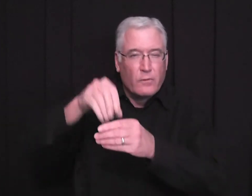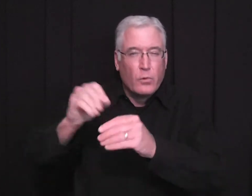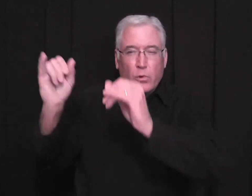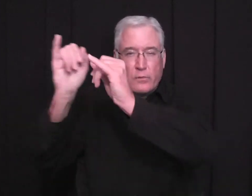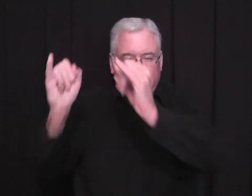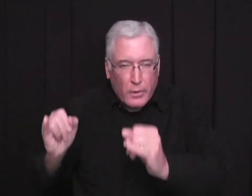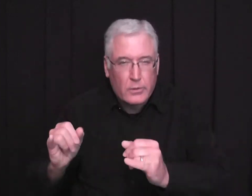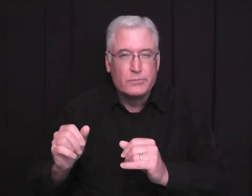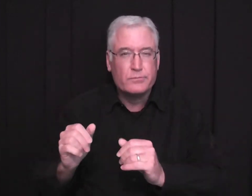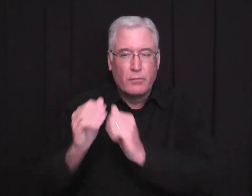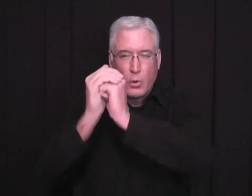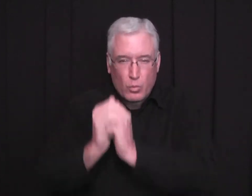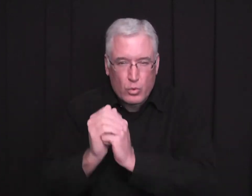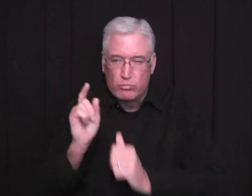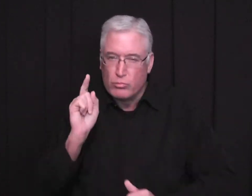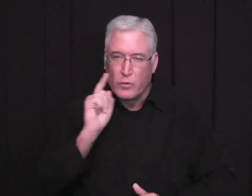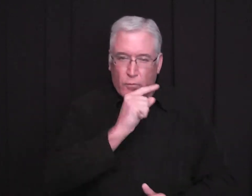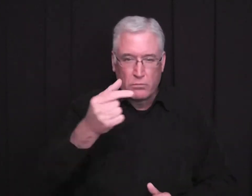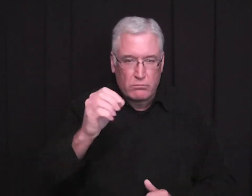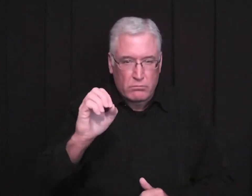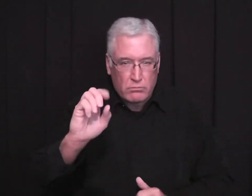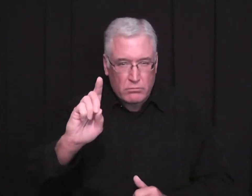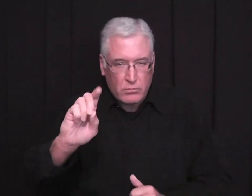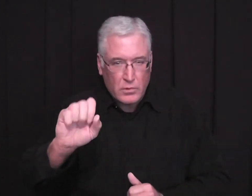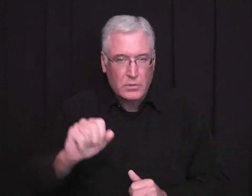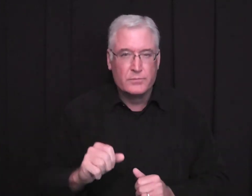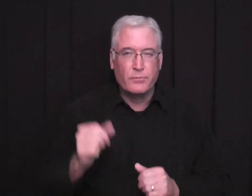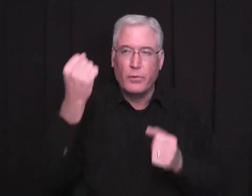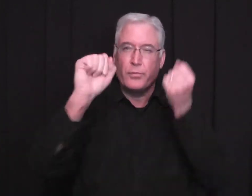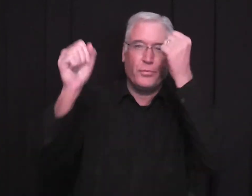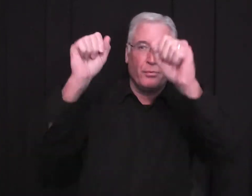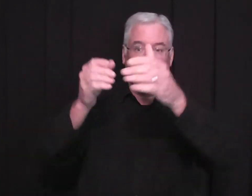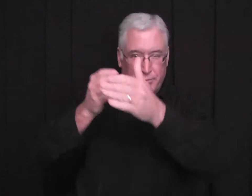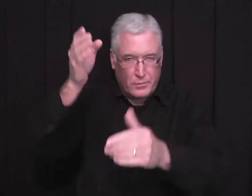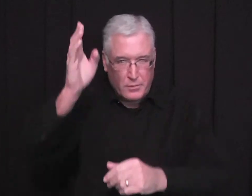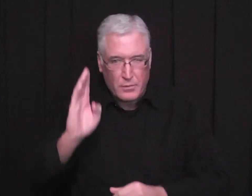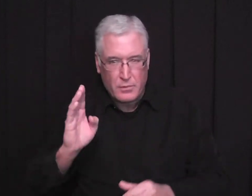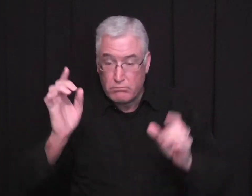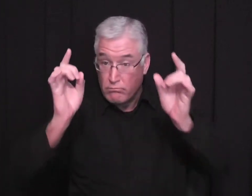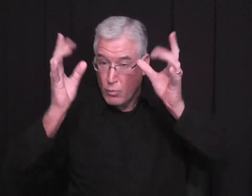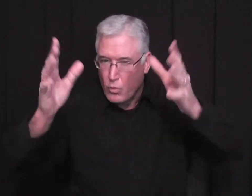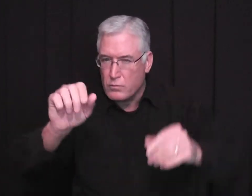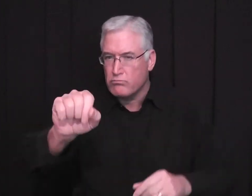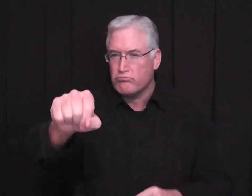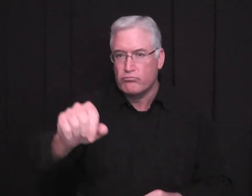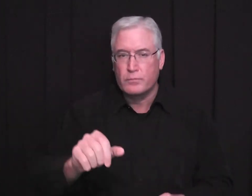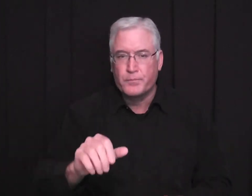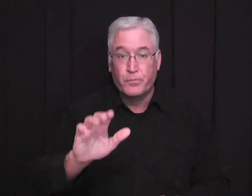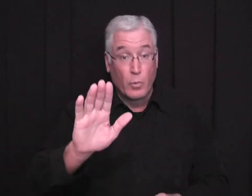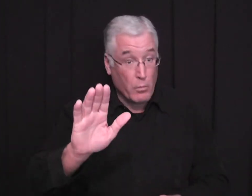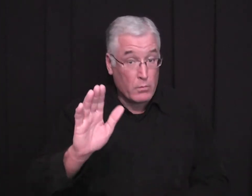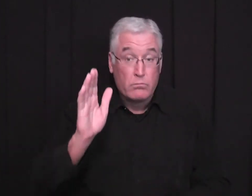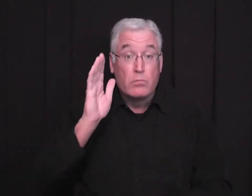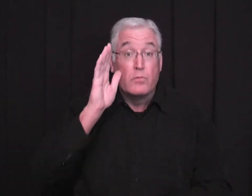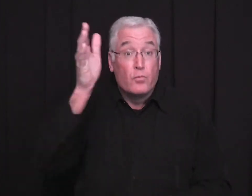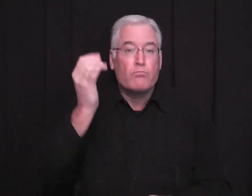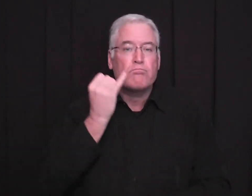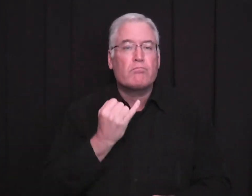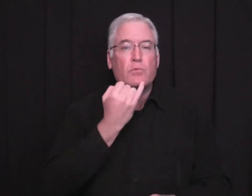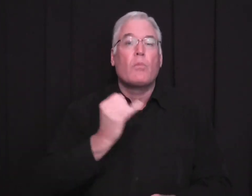The Israelites, oh, they were permeated deeply into idolatry, rebelling against God. It was a terrible thing. But